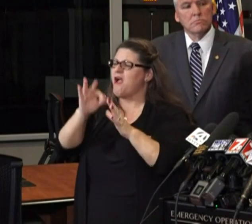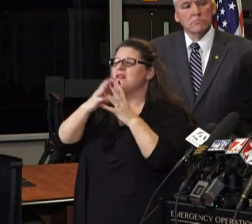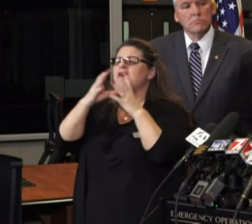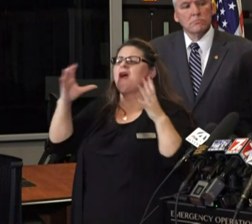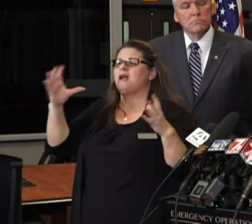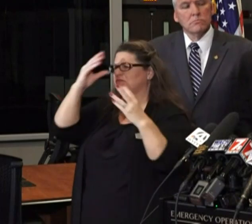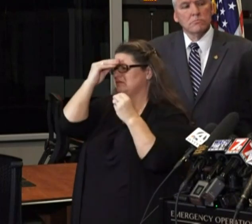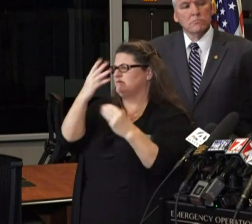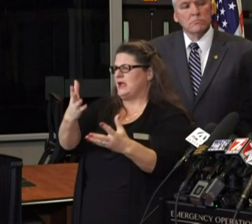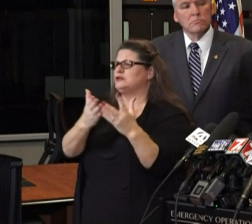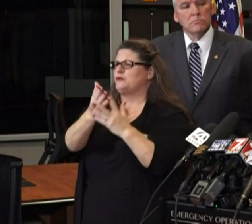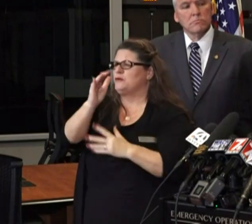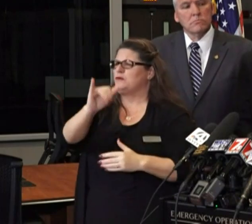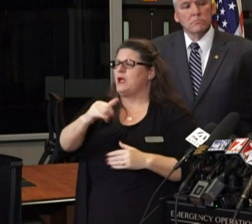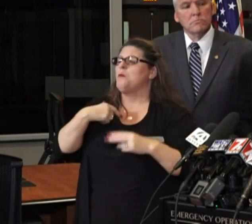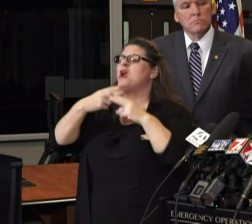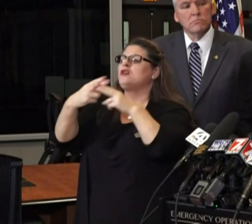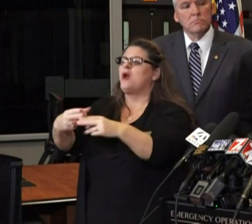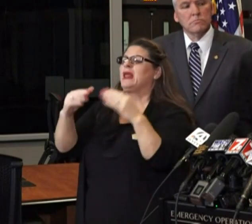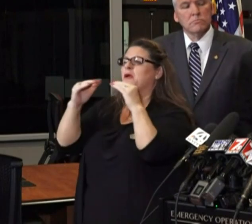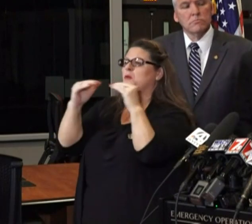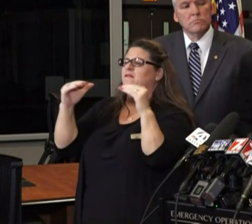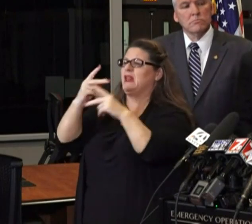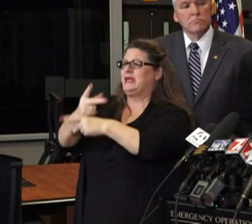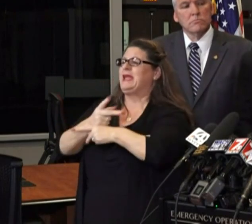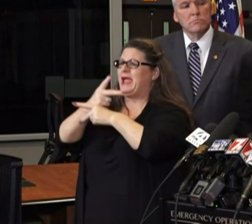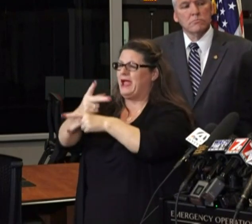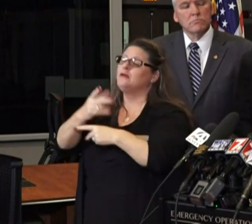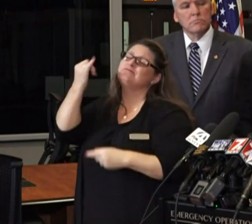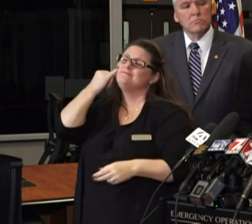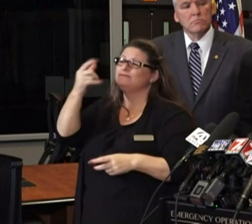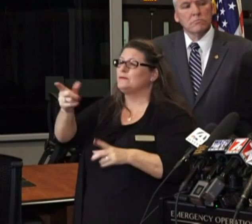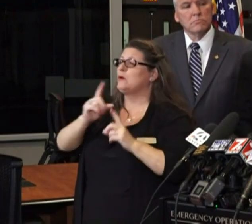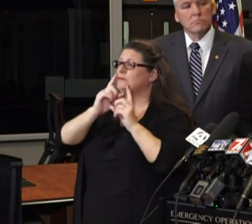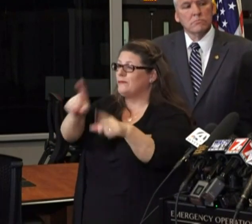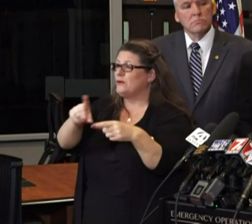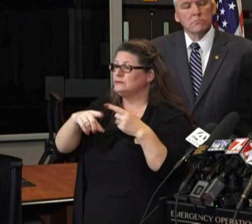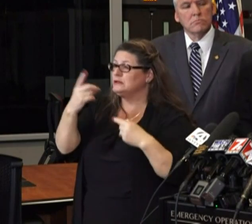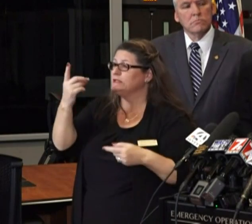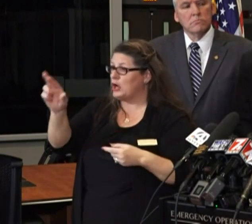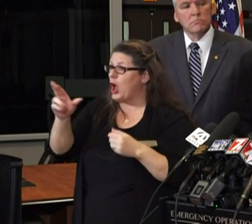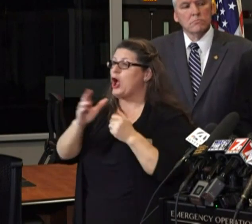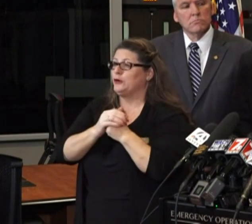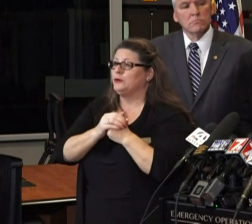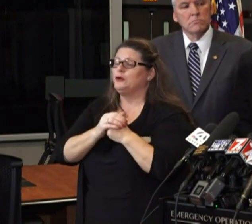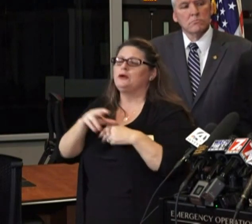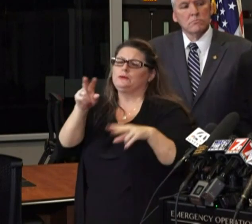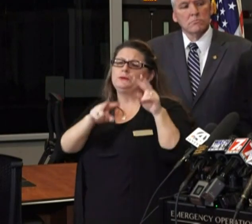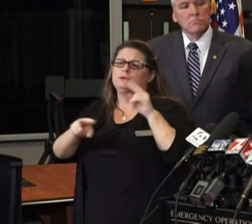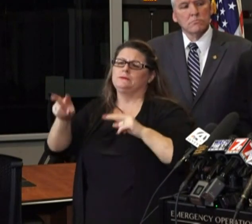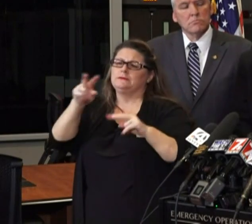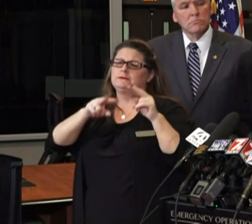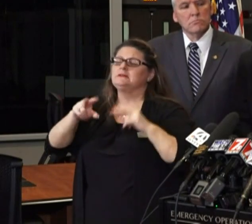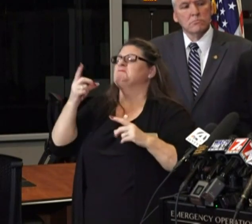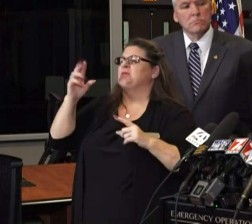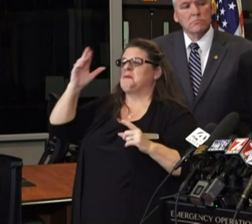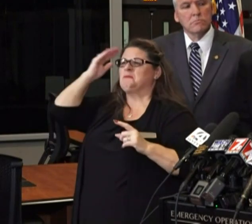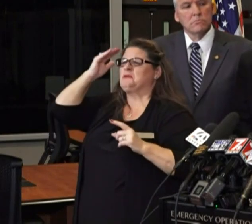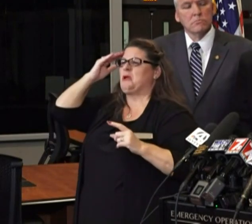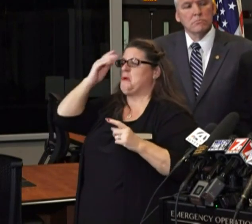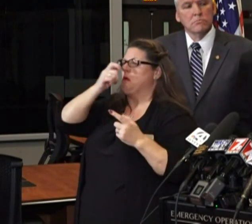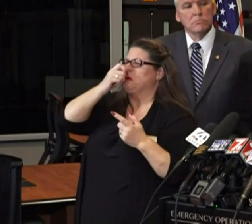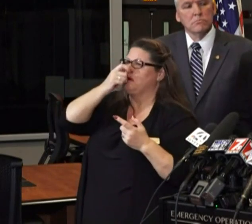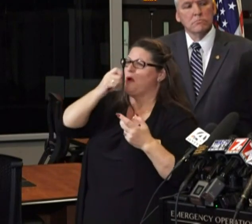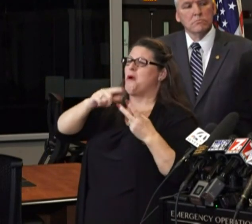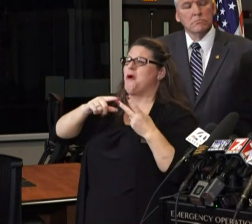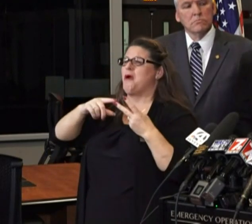So we call it equivalent care. So your physician, when you go to the doctor, can frequently tell the difference between a flu and a cold or